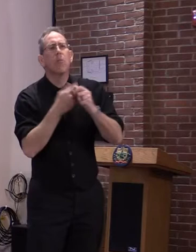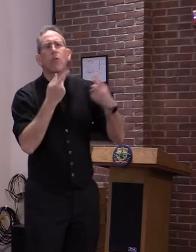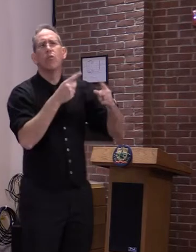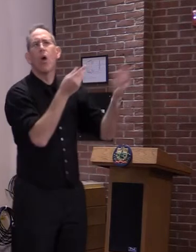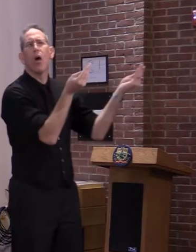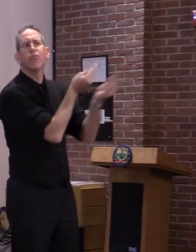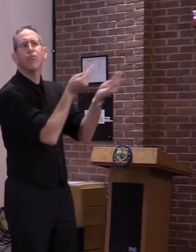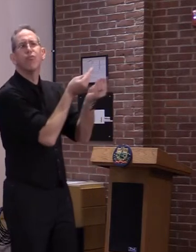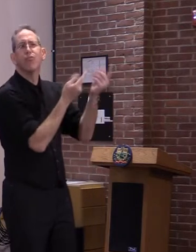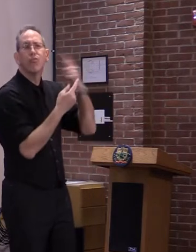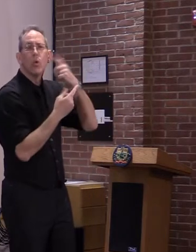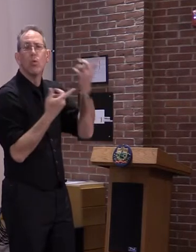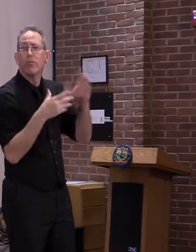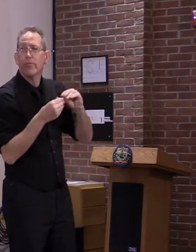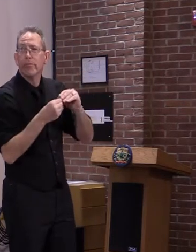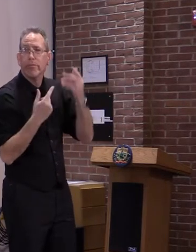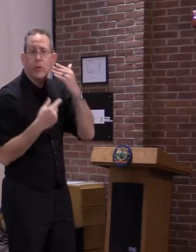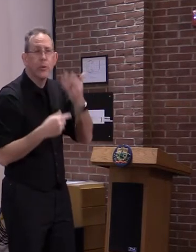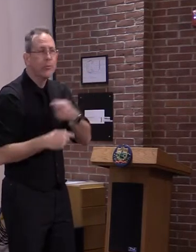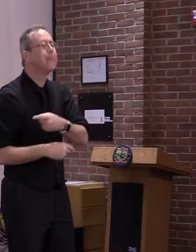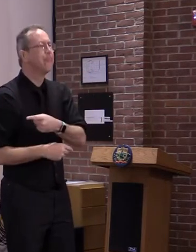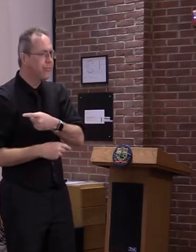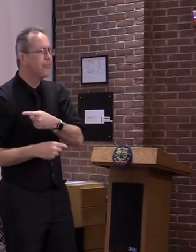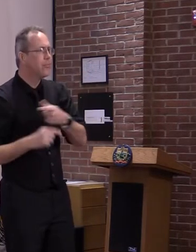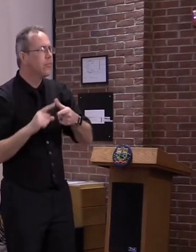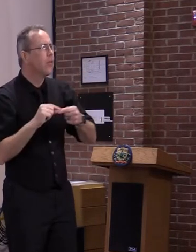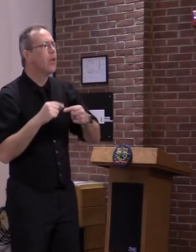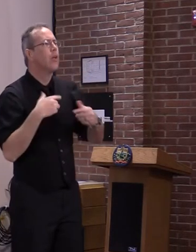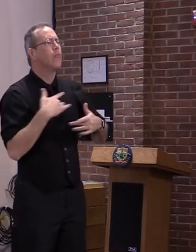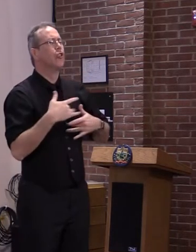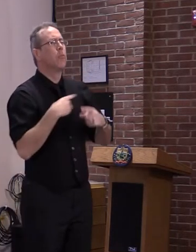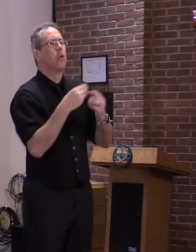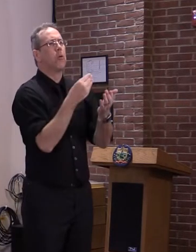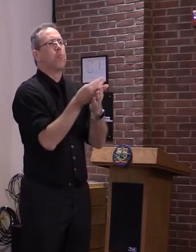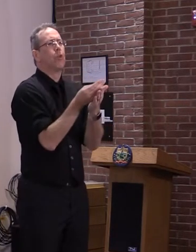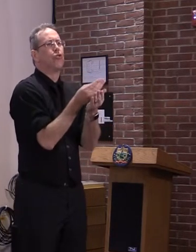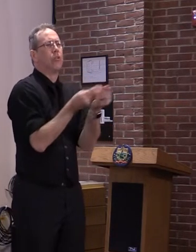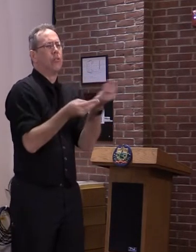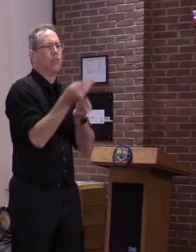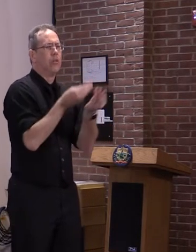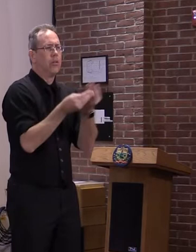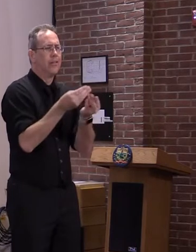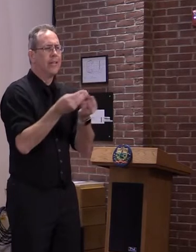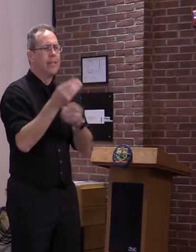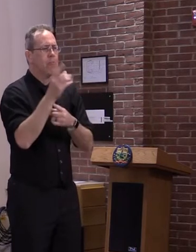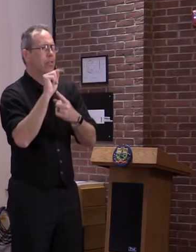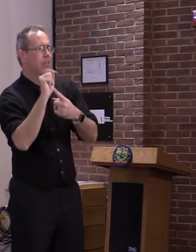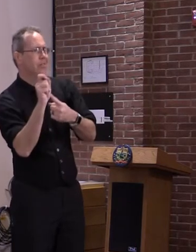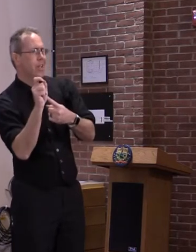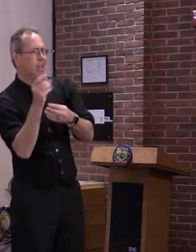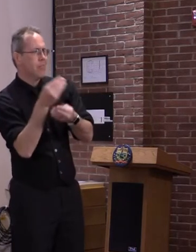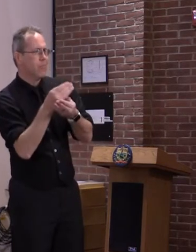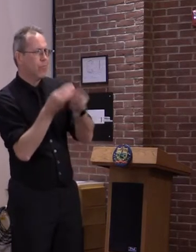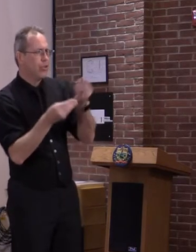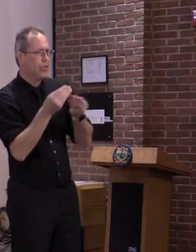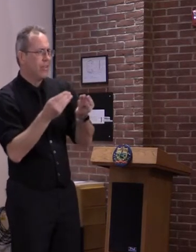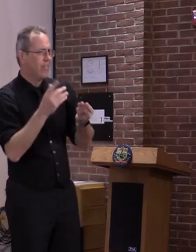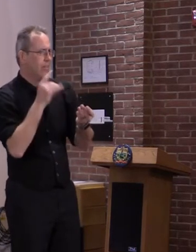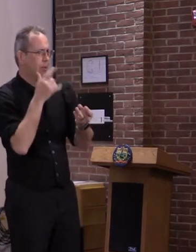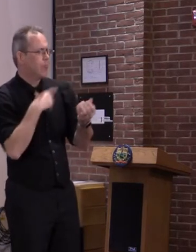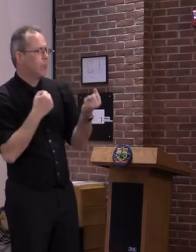Act, but not enough to prevent it from going through. My biggest